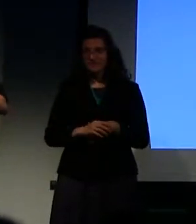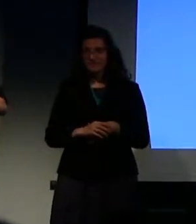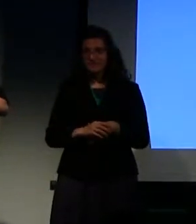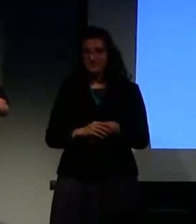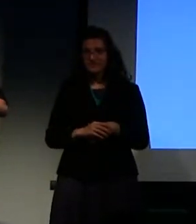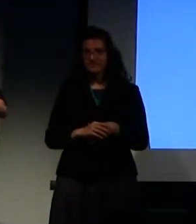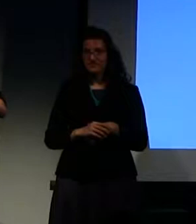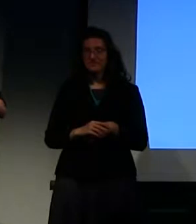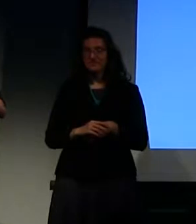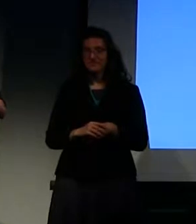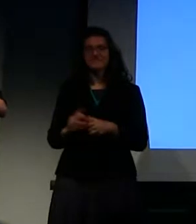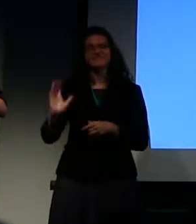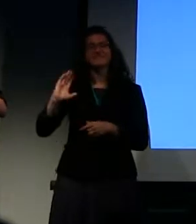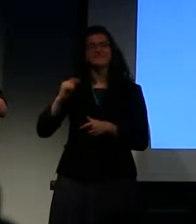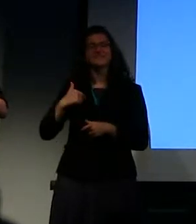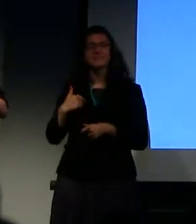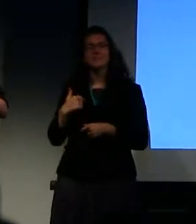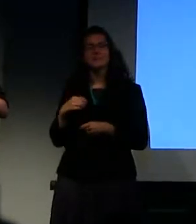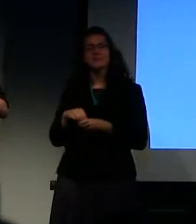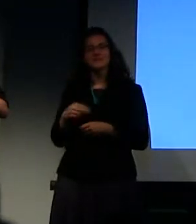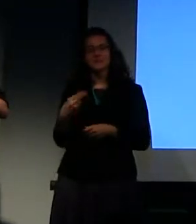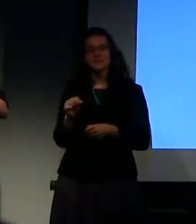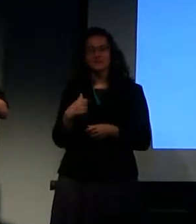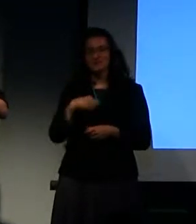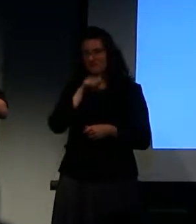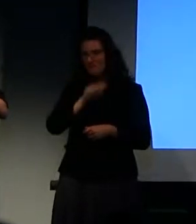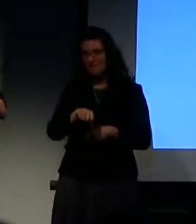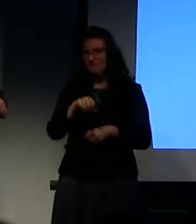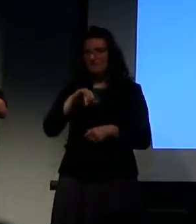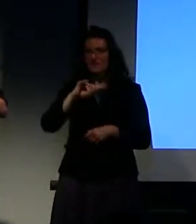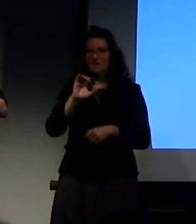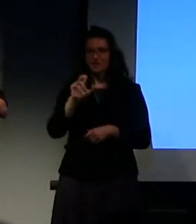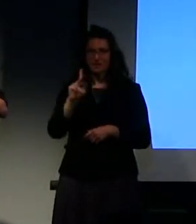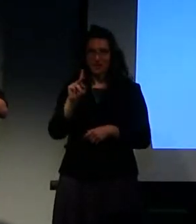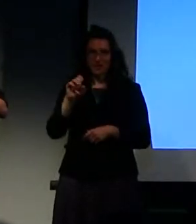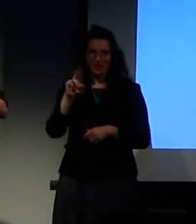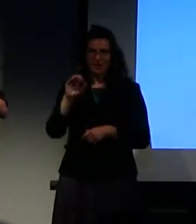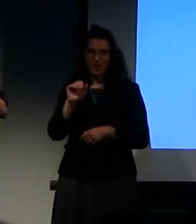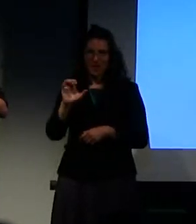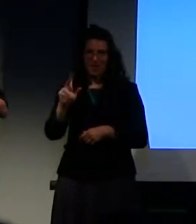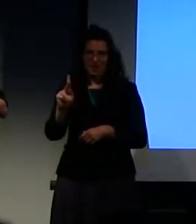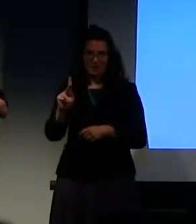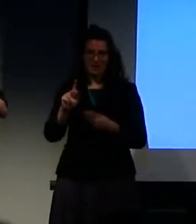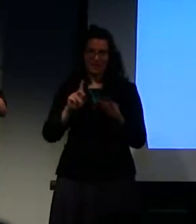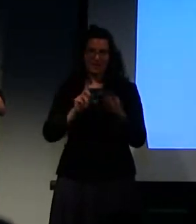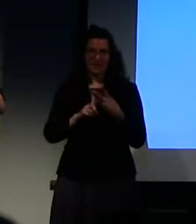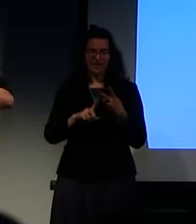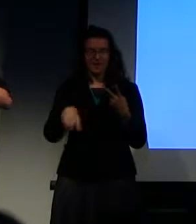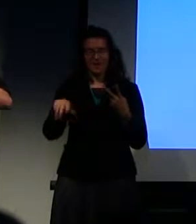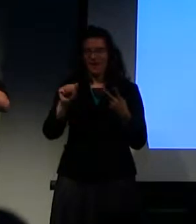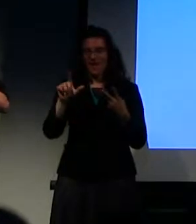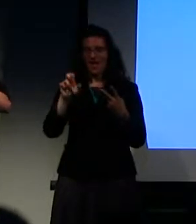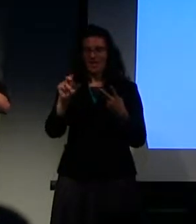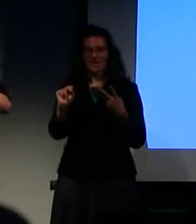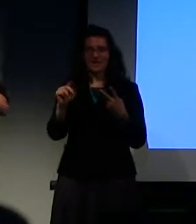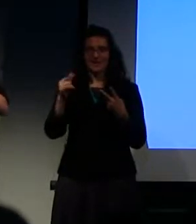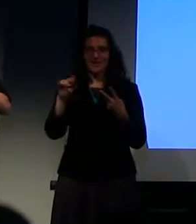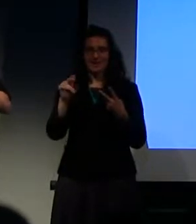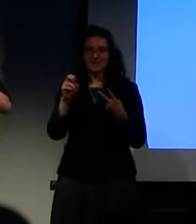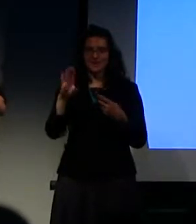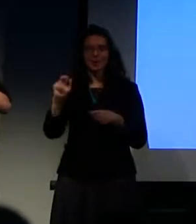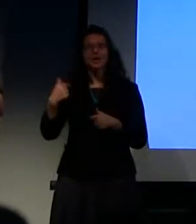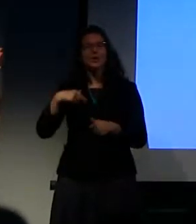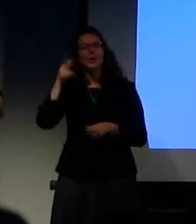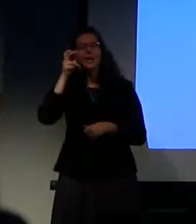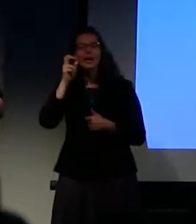was in high school, I really loved Jack Kerouac and Allen Ginsberg, those guys. And you hear the stories of them like sitting at a typewriter and just